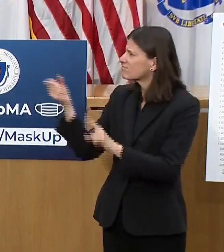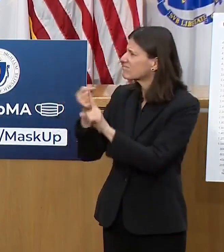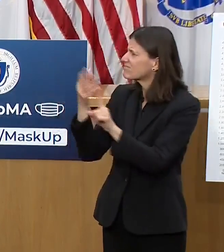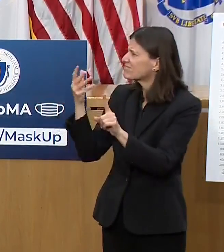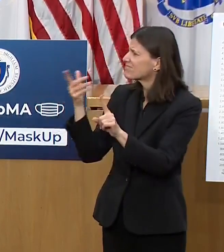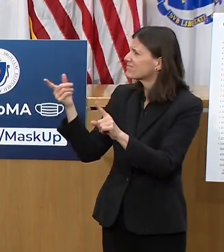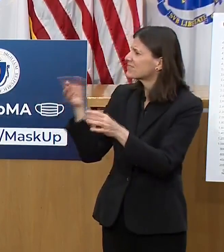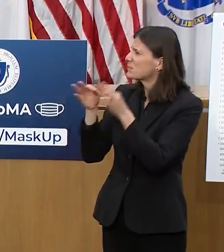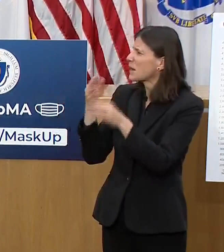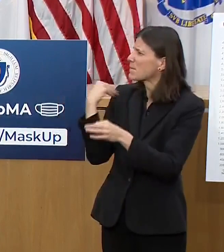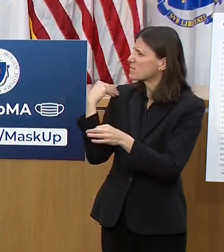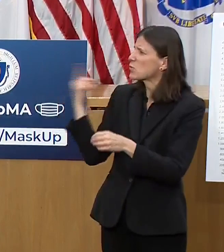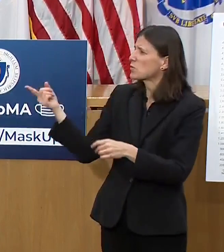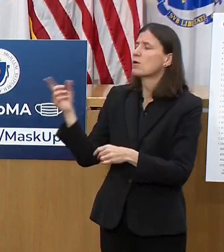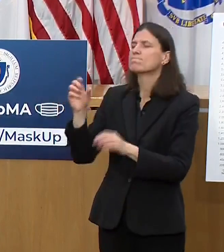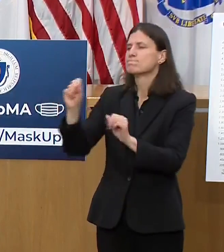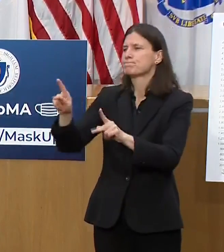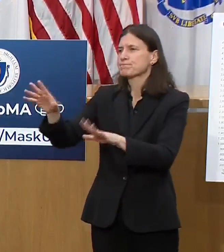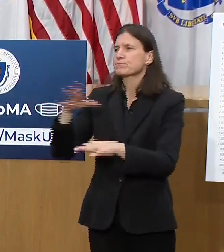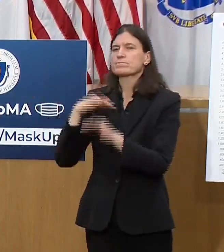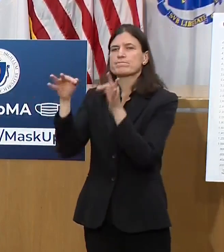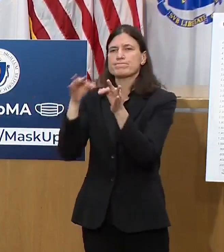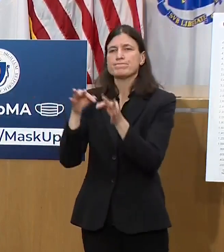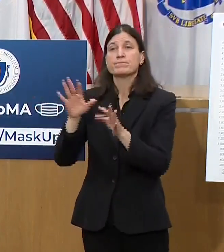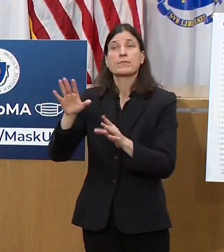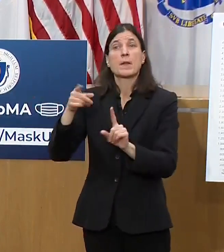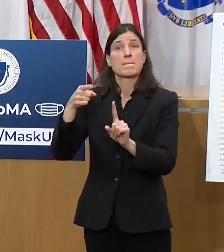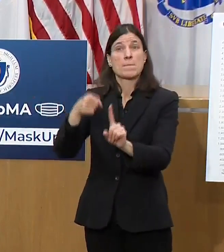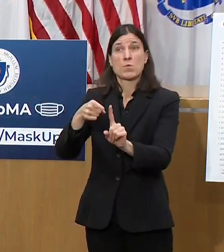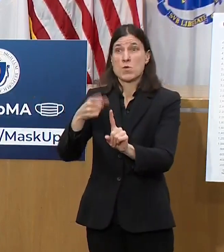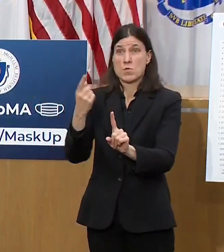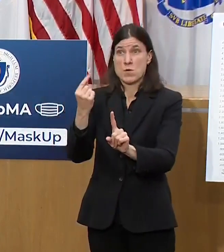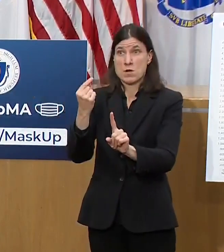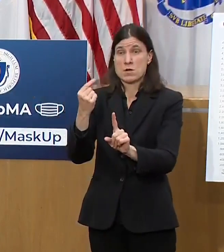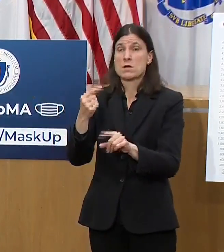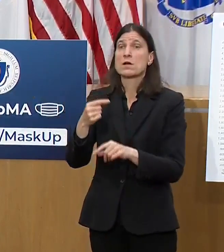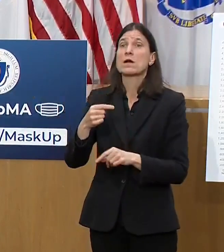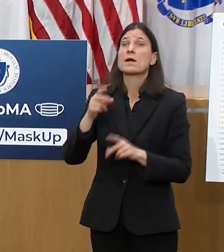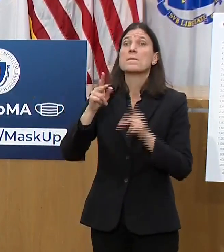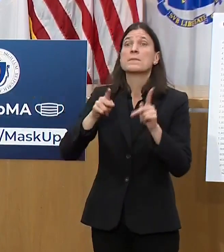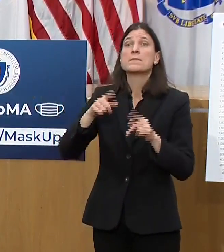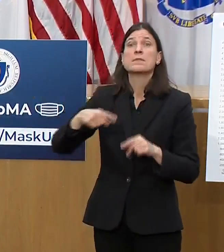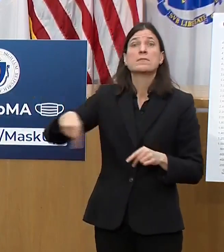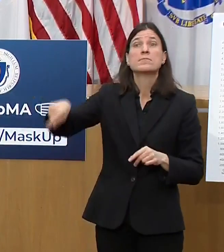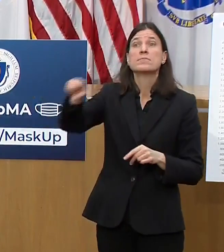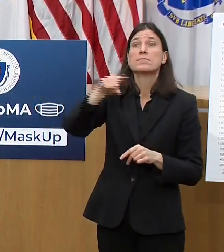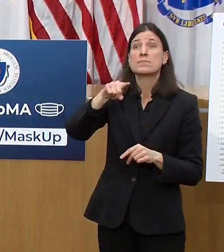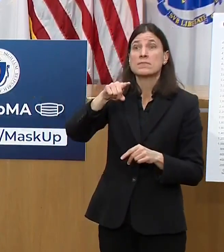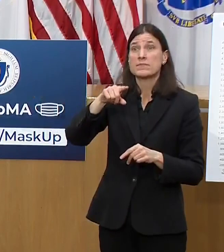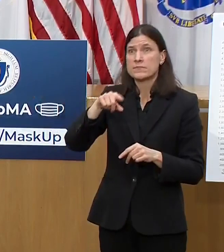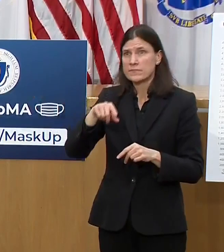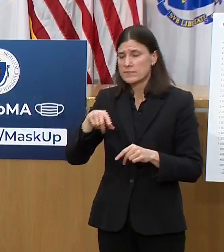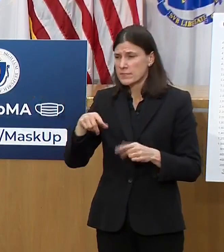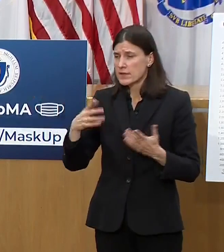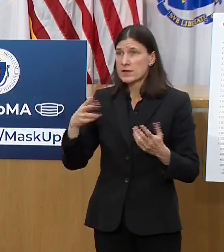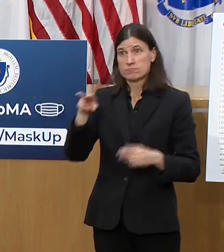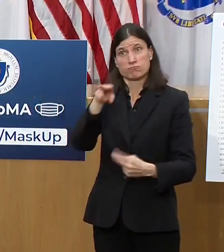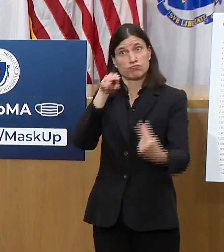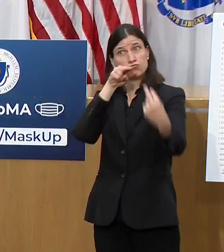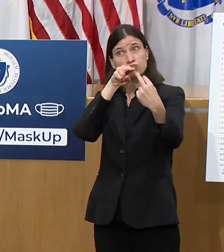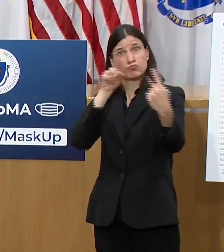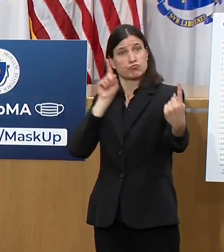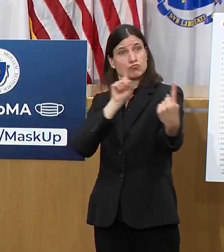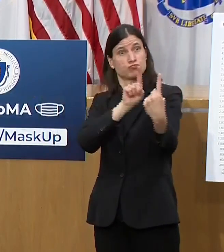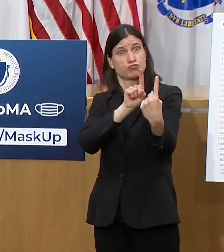a lot of the symptoms aren't visual, and so unless someone reports it to another person or disclose that